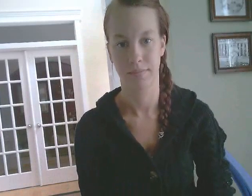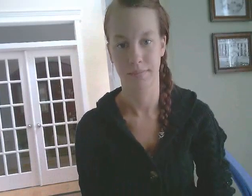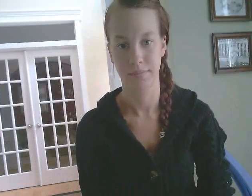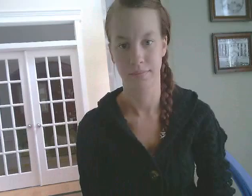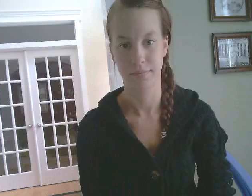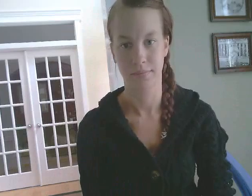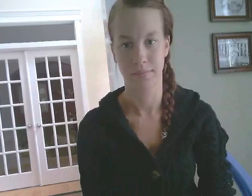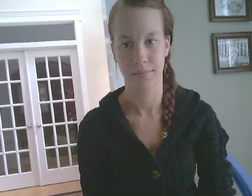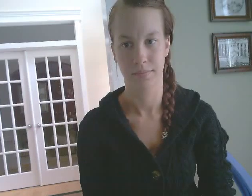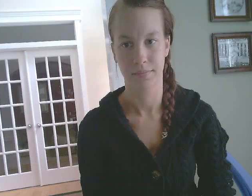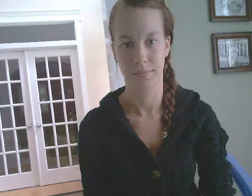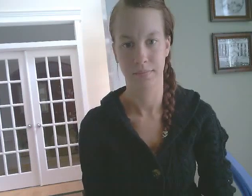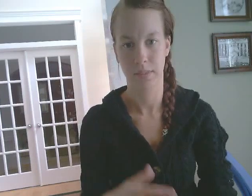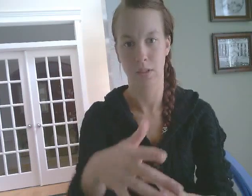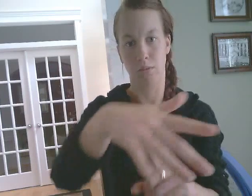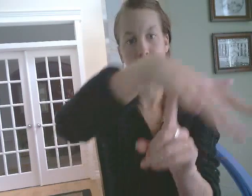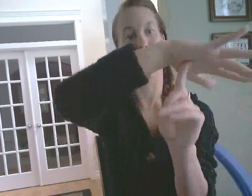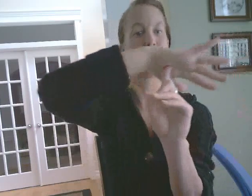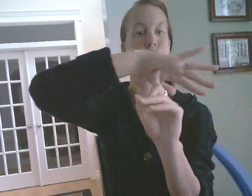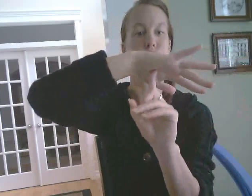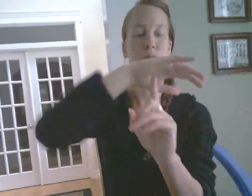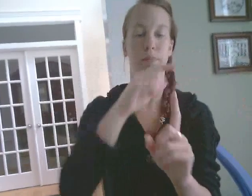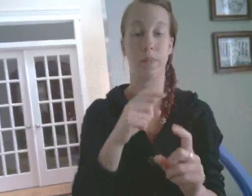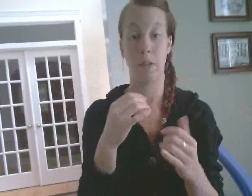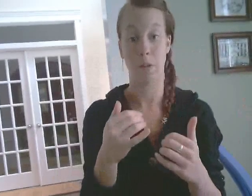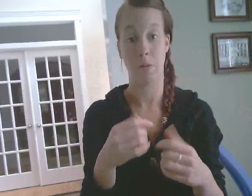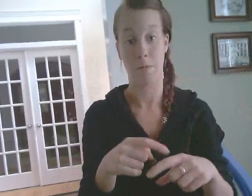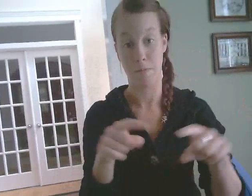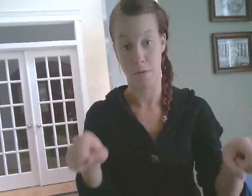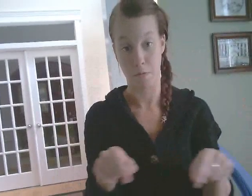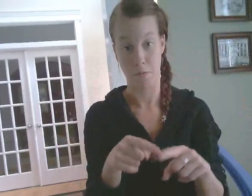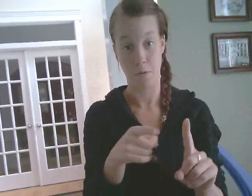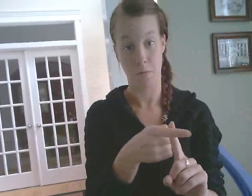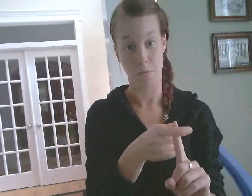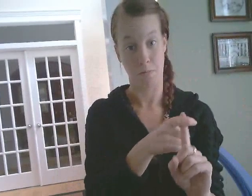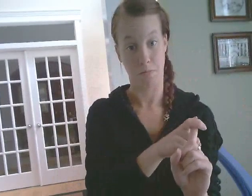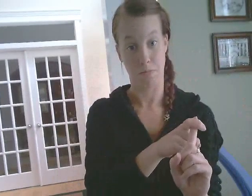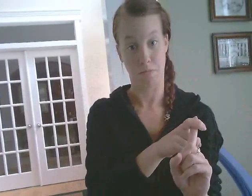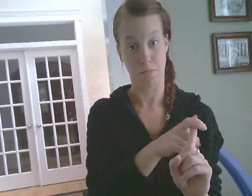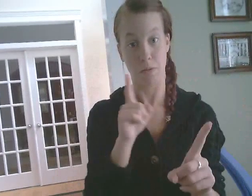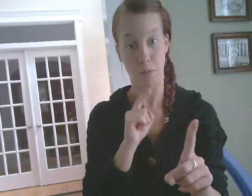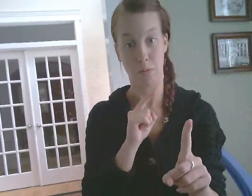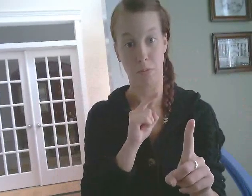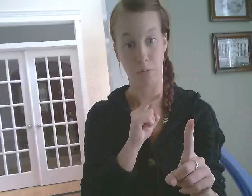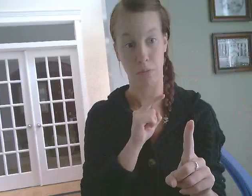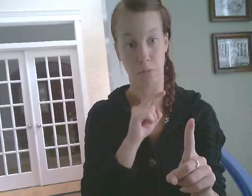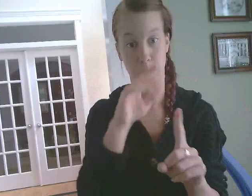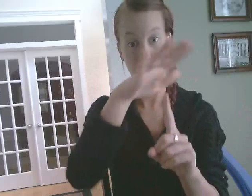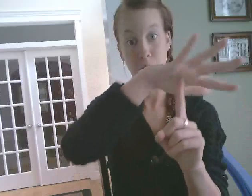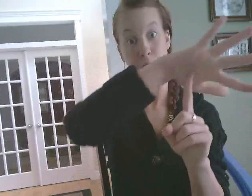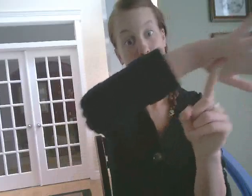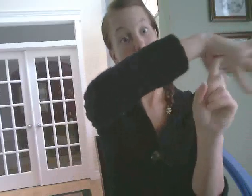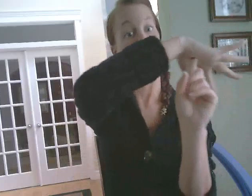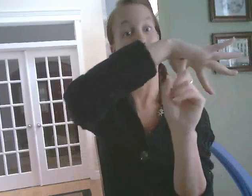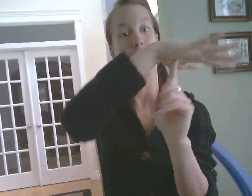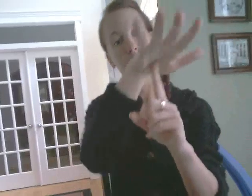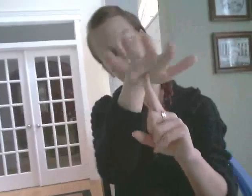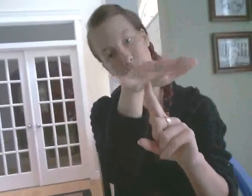Bring it out of that. Just let go of the stick. Springs in the transmitter or the controller, and it brings everything back